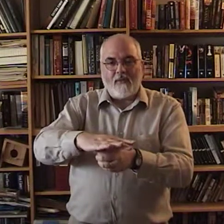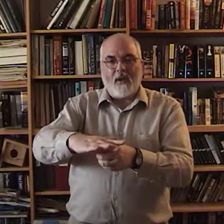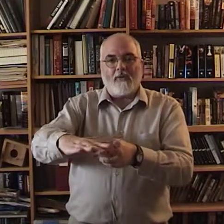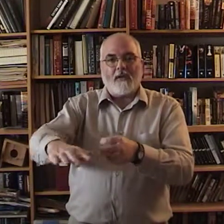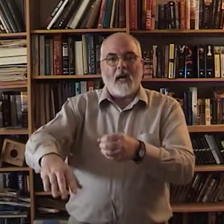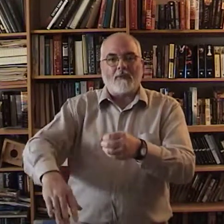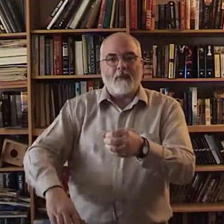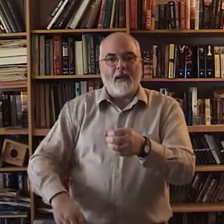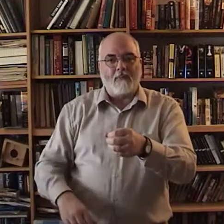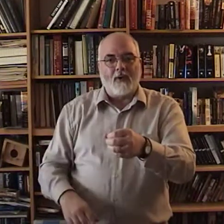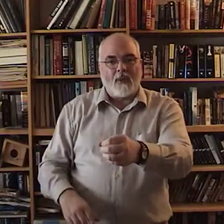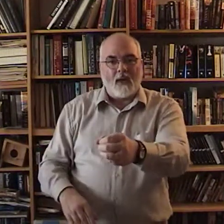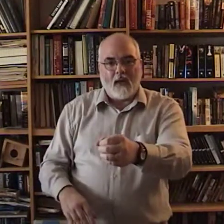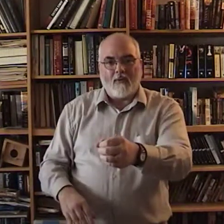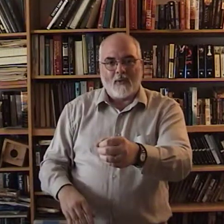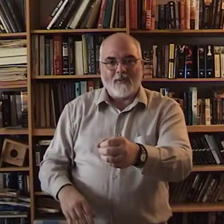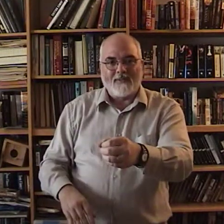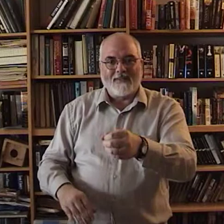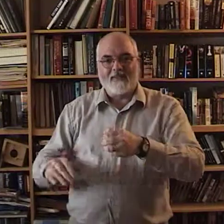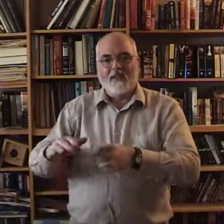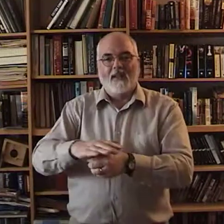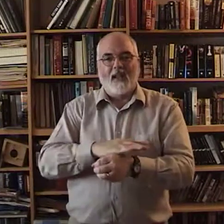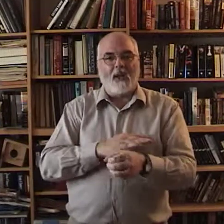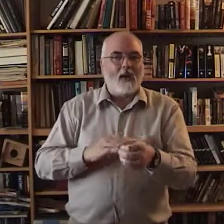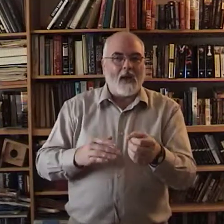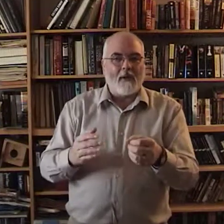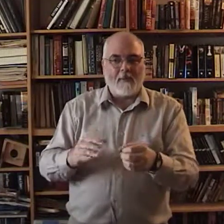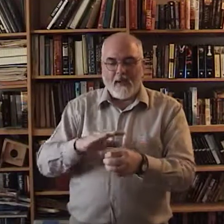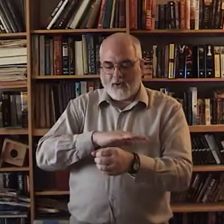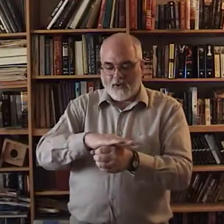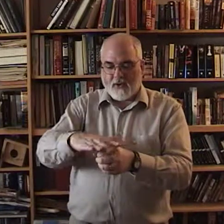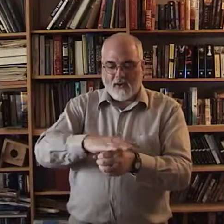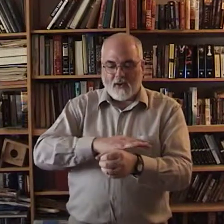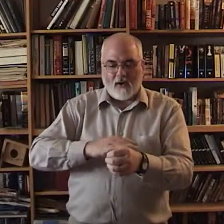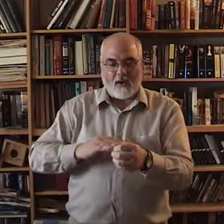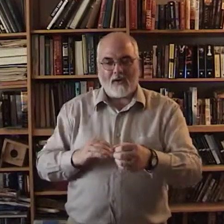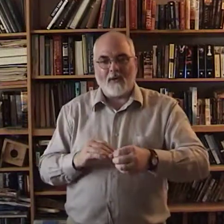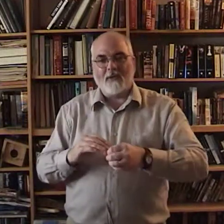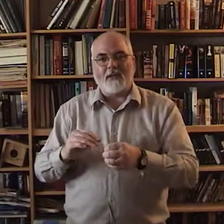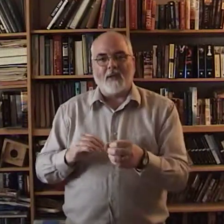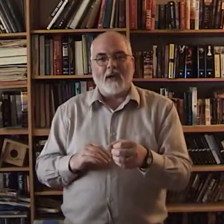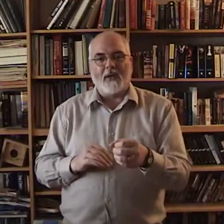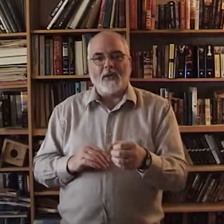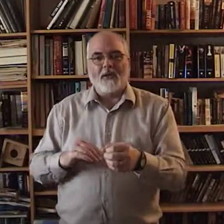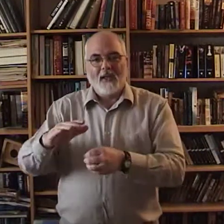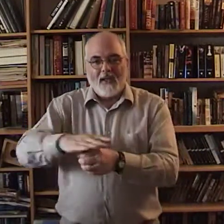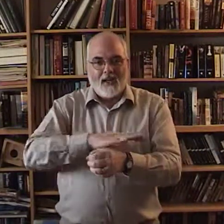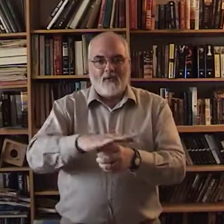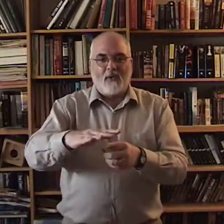shaving off the top to make it perfectly level. I don't know how many bakers there are out there, but that's what I do.